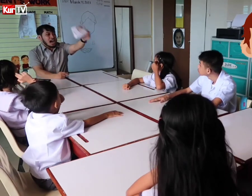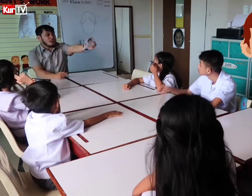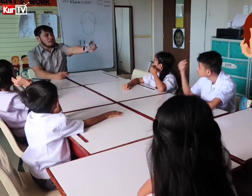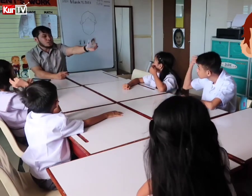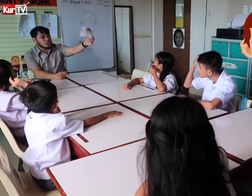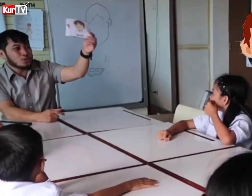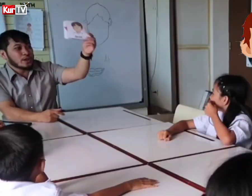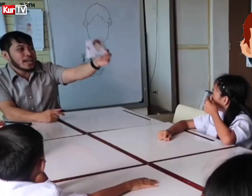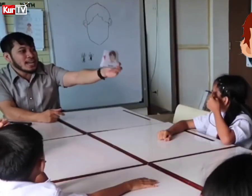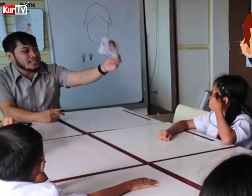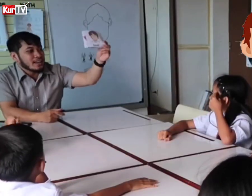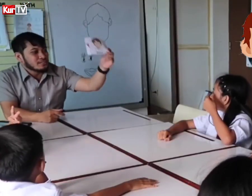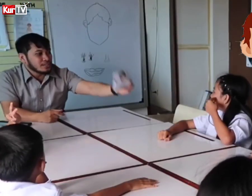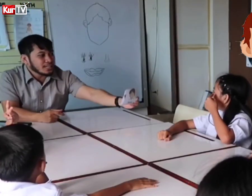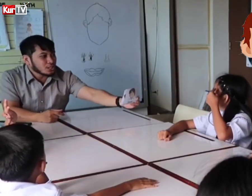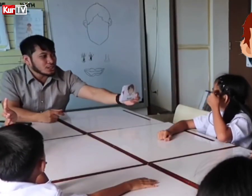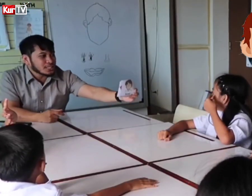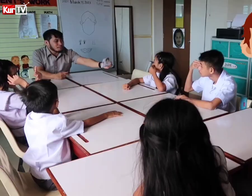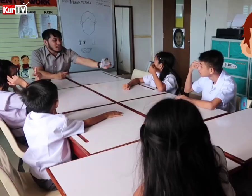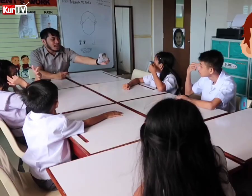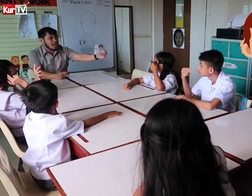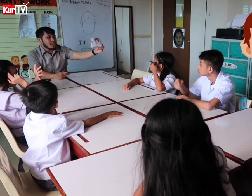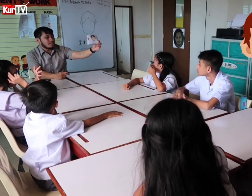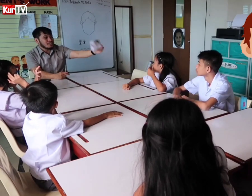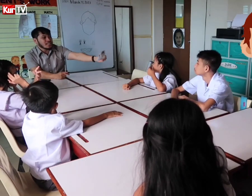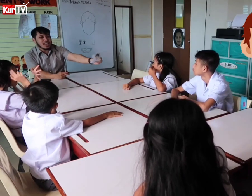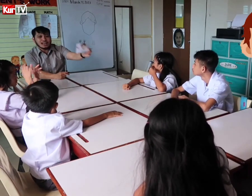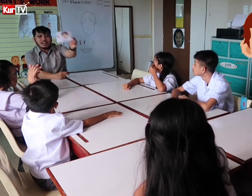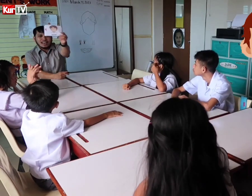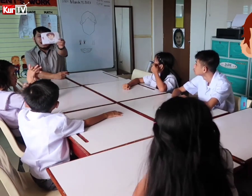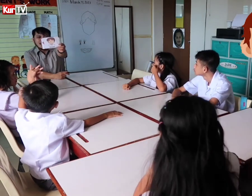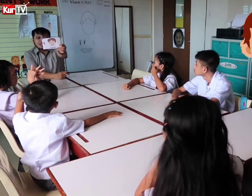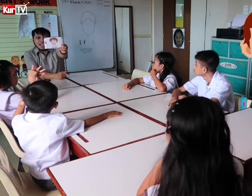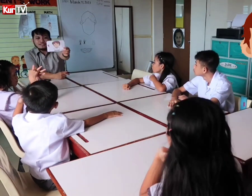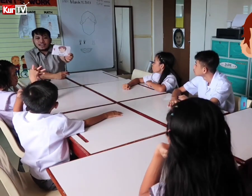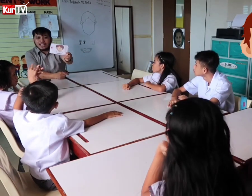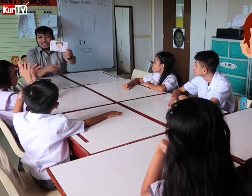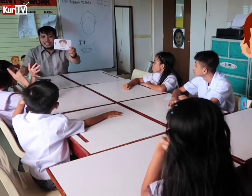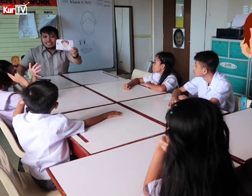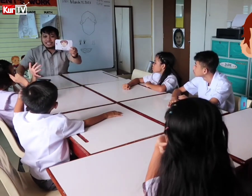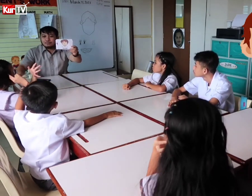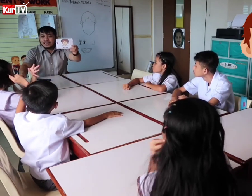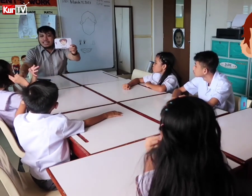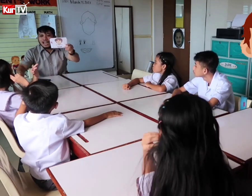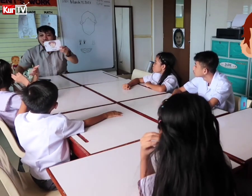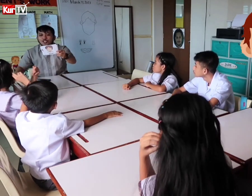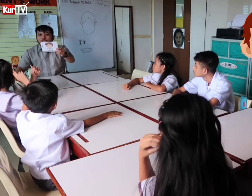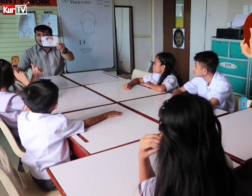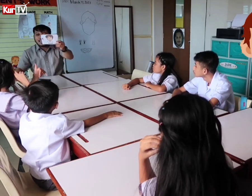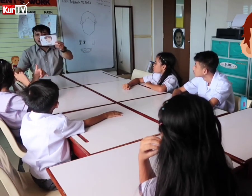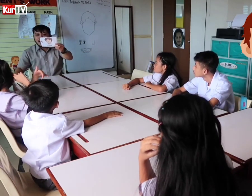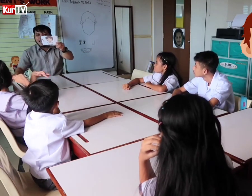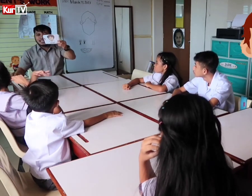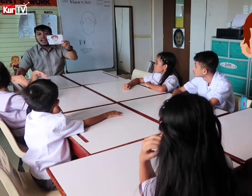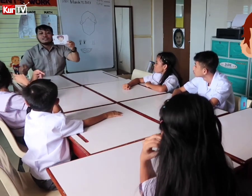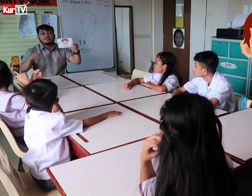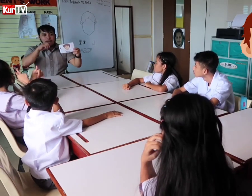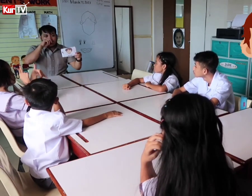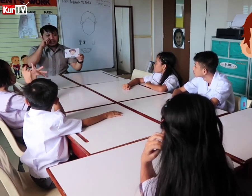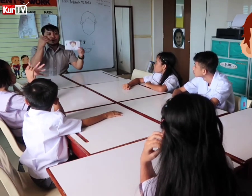How about you, head? Very good. Sabrina, Raven, Sabrina, how do you sign head? Very good.